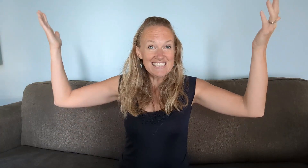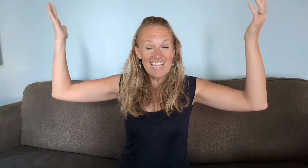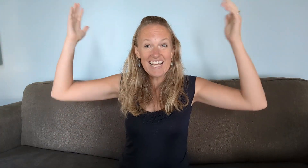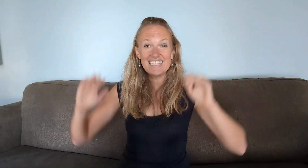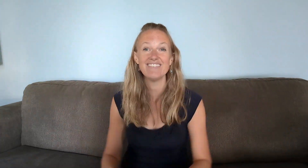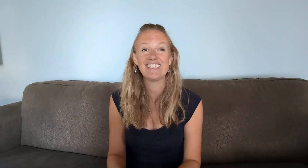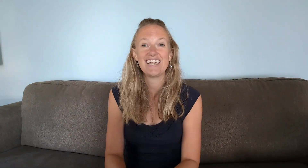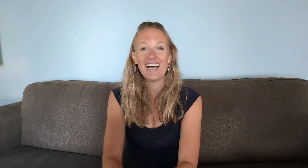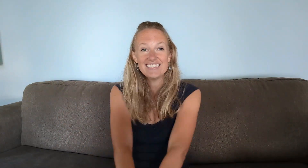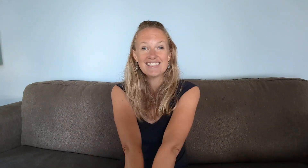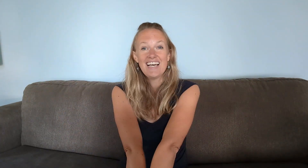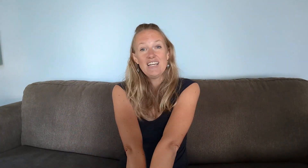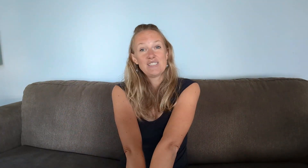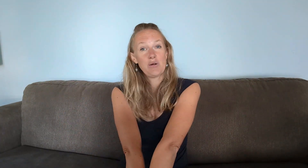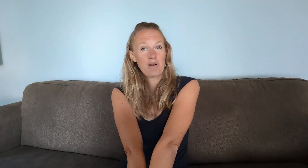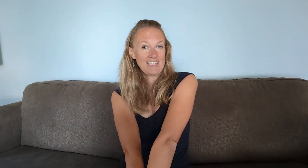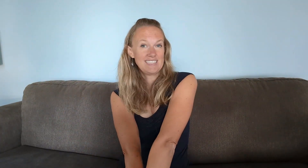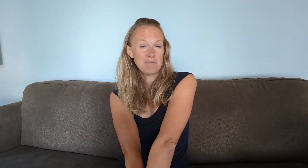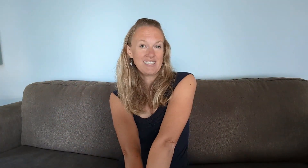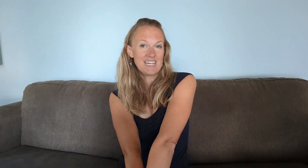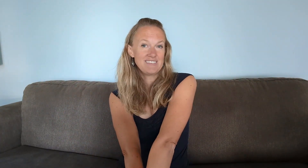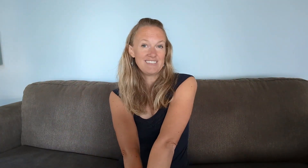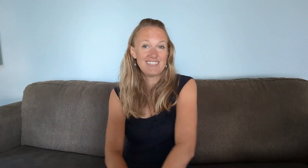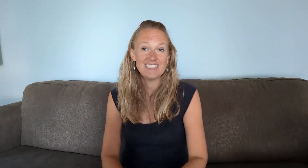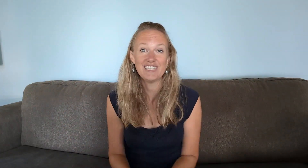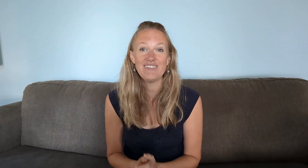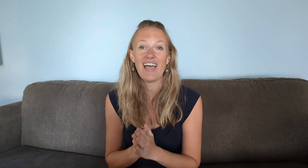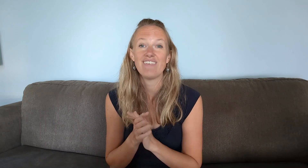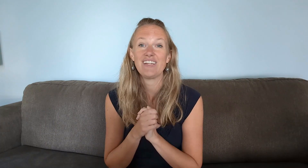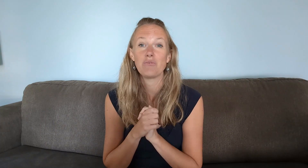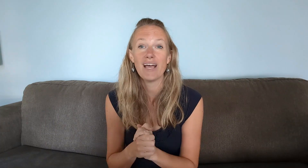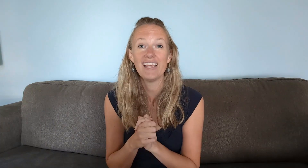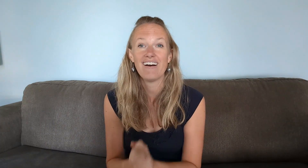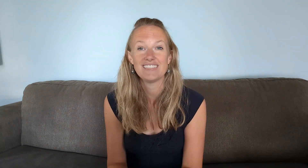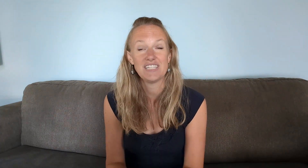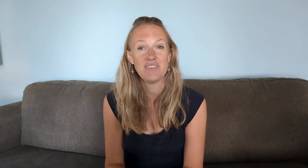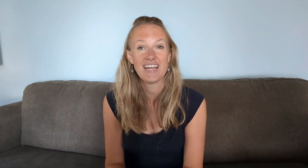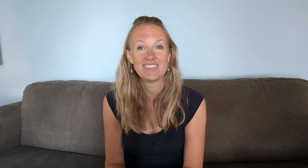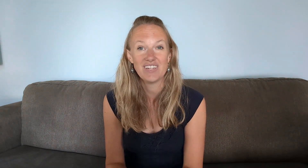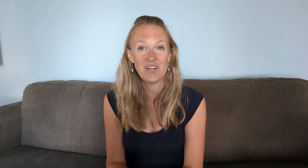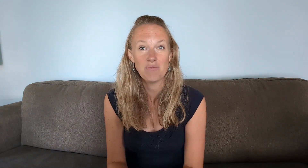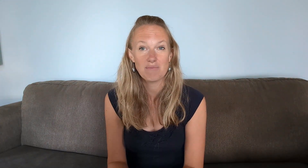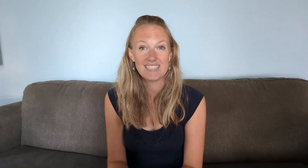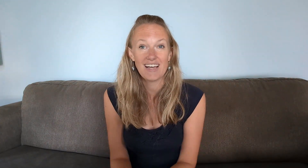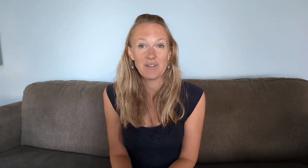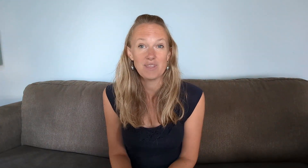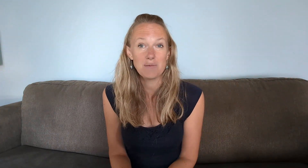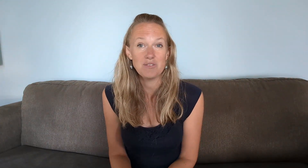And that's everything, guys. So practice as many times as you need to. And when you're ready, I'll see you in the next video when we sign with the